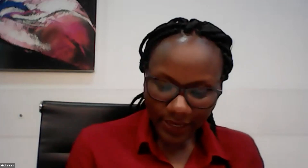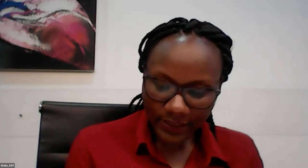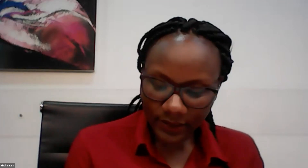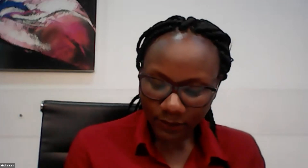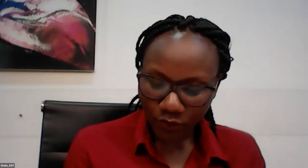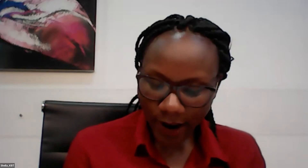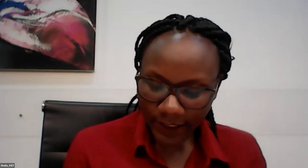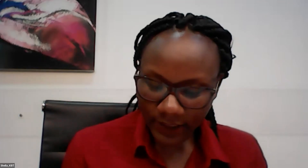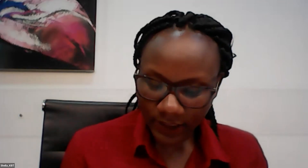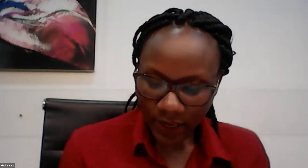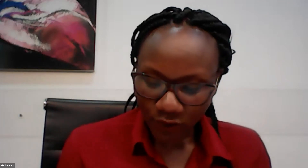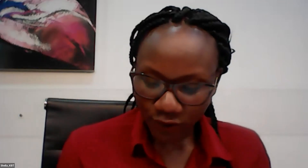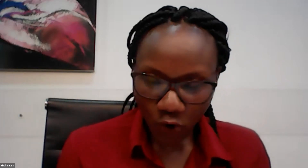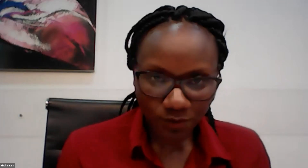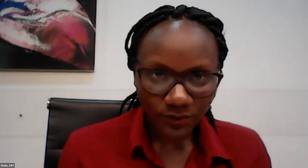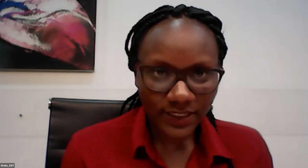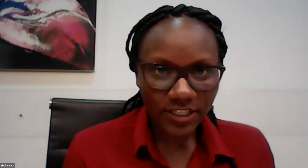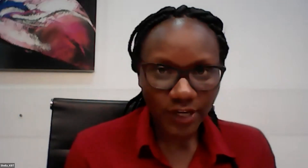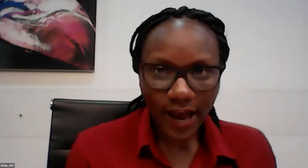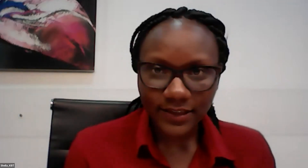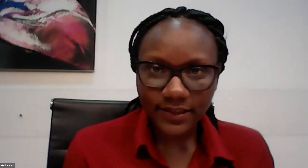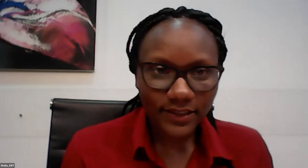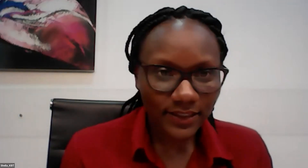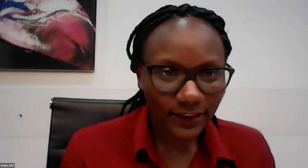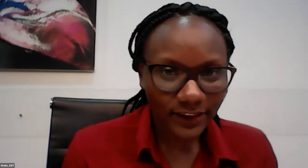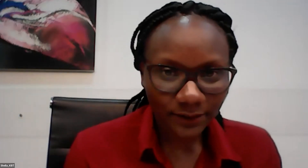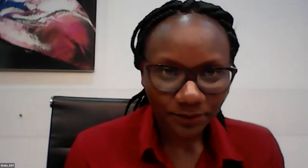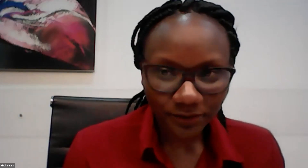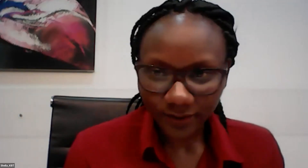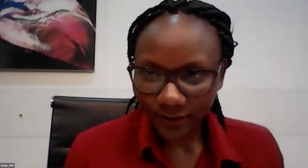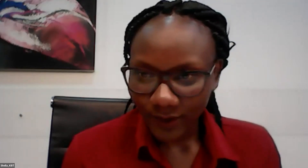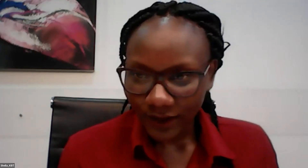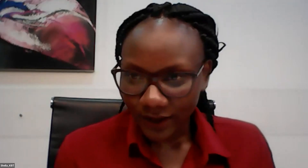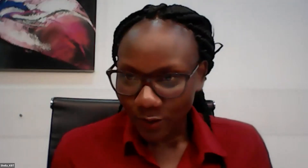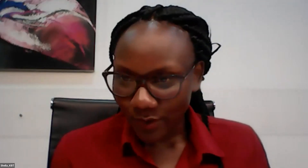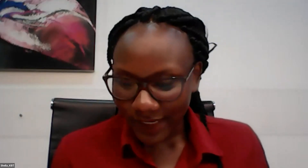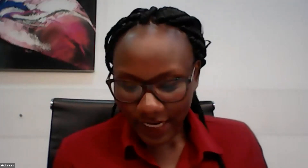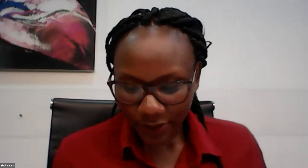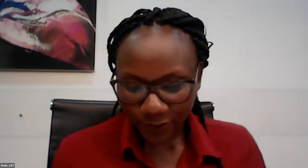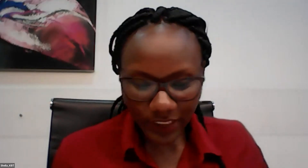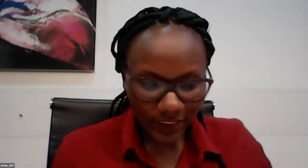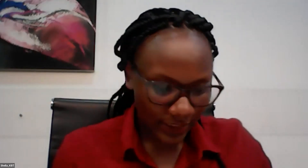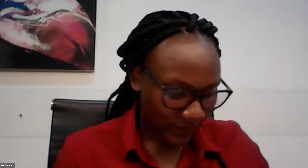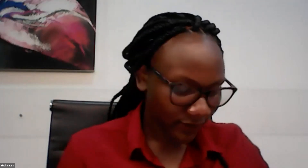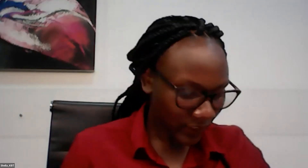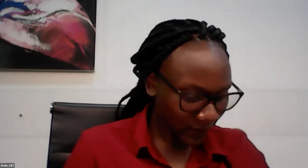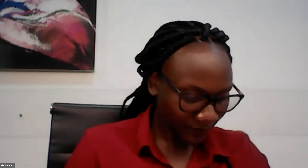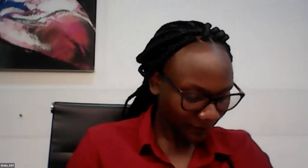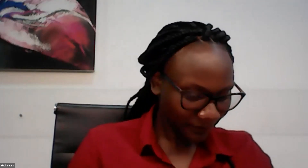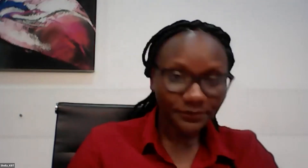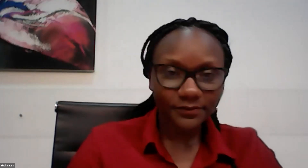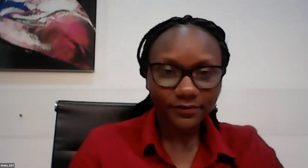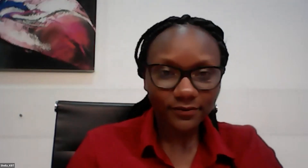up, and that is Bright from Seizure Assistant. Bright, how are you feeling this